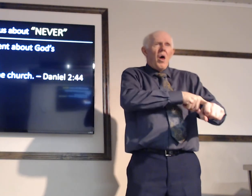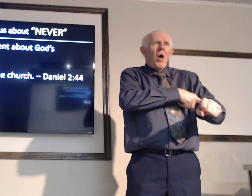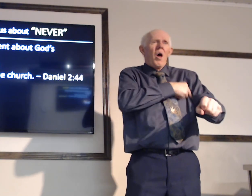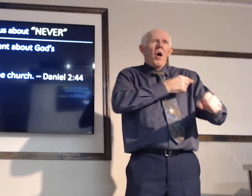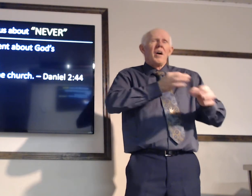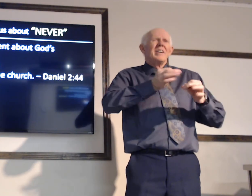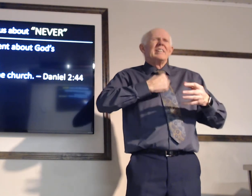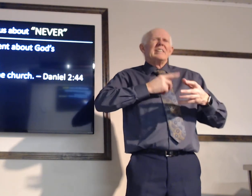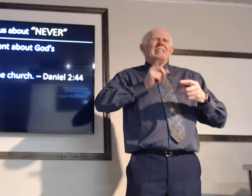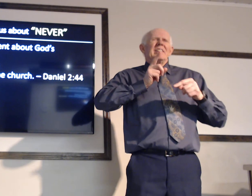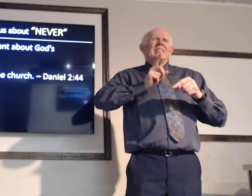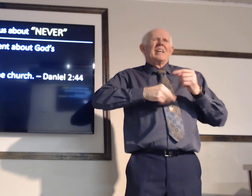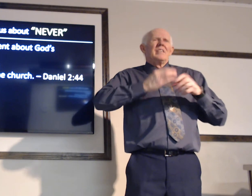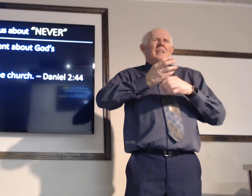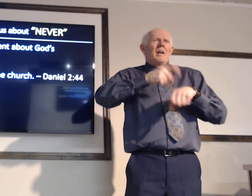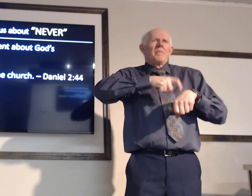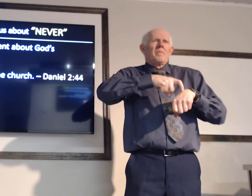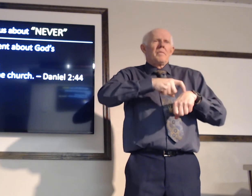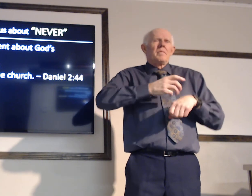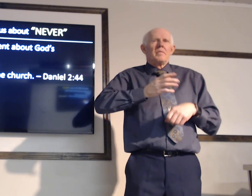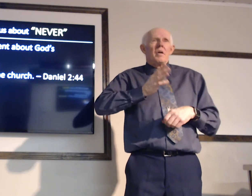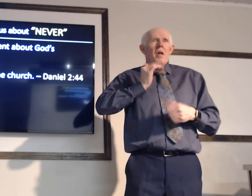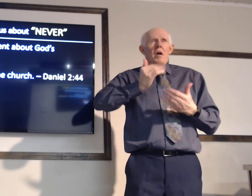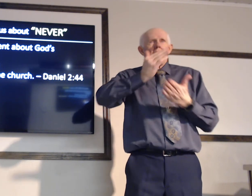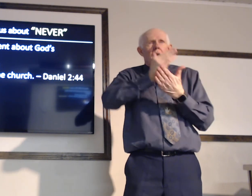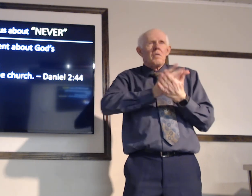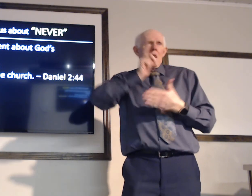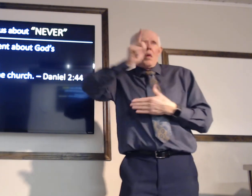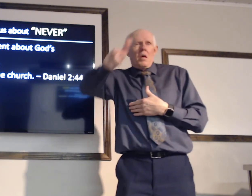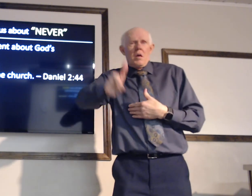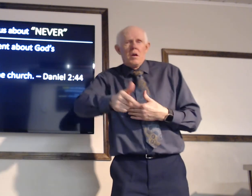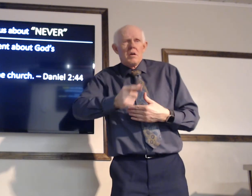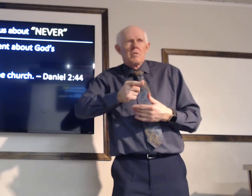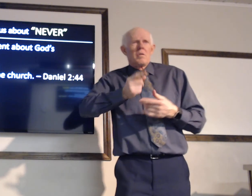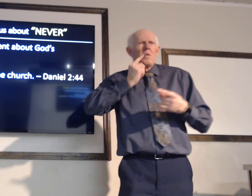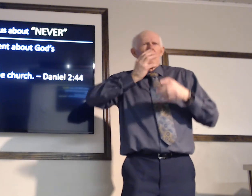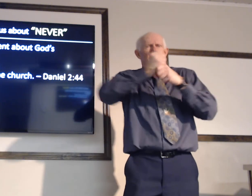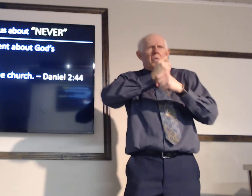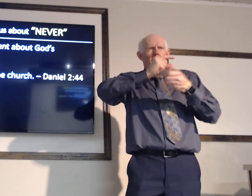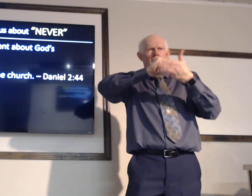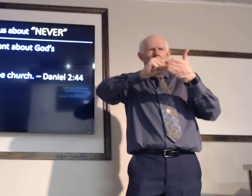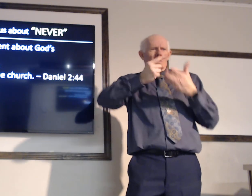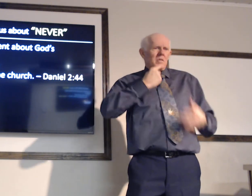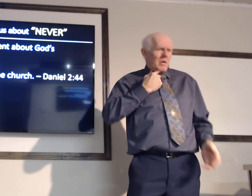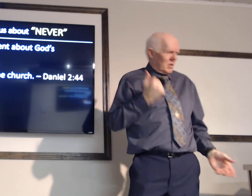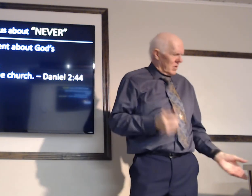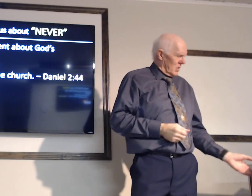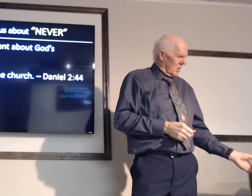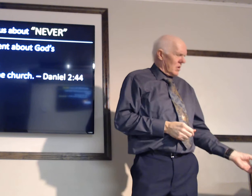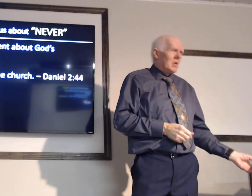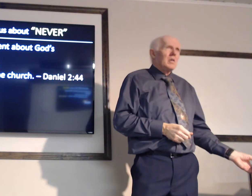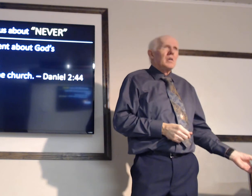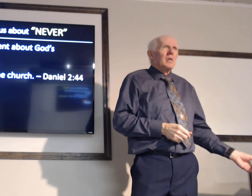This is long to explain, and I don't have time. Maybe later I will do a lesson about this.